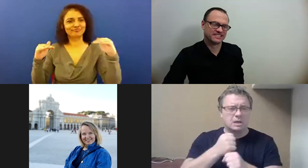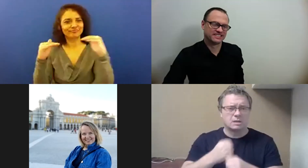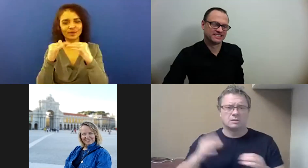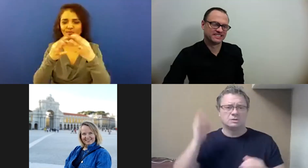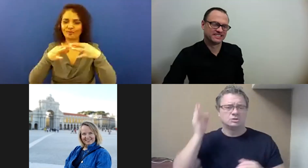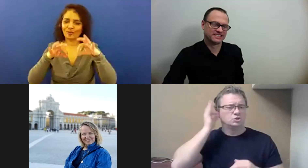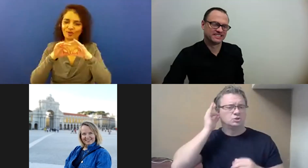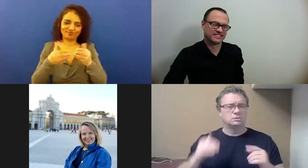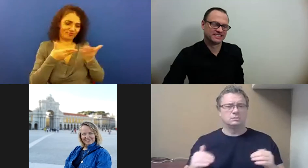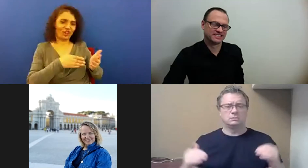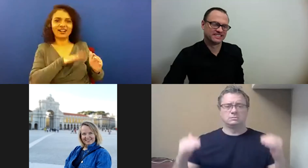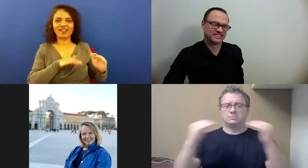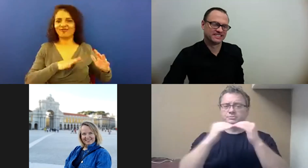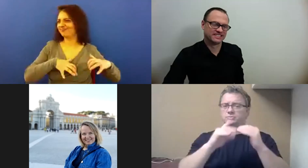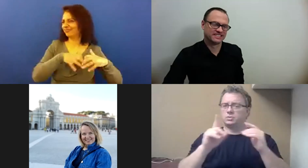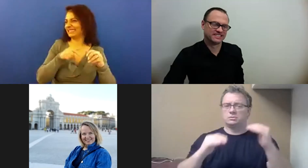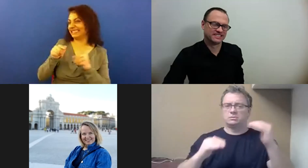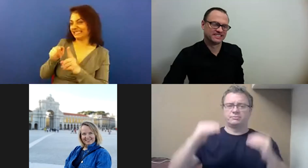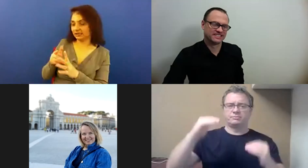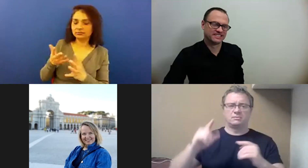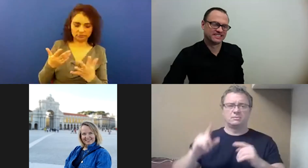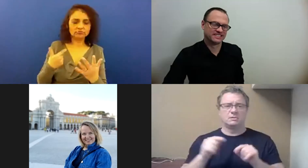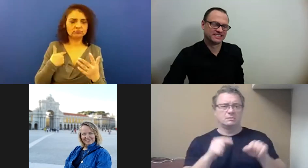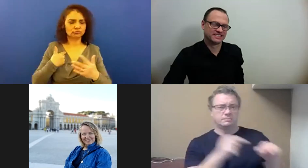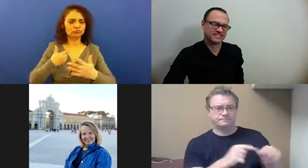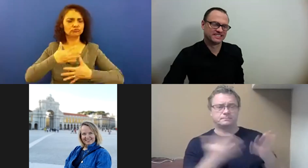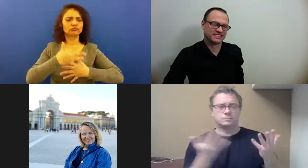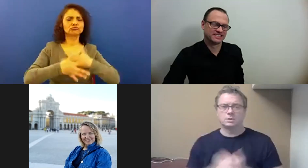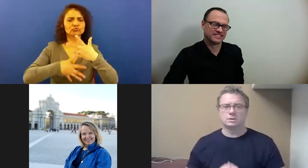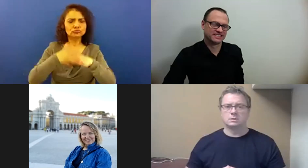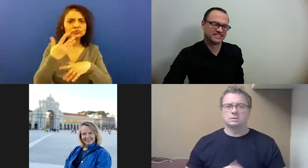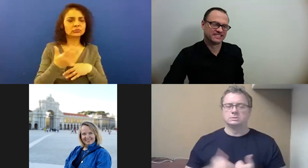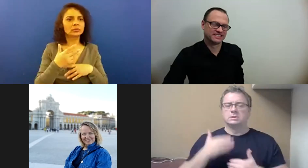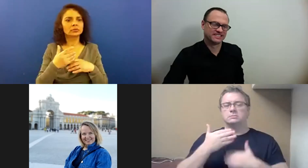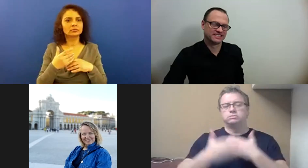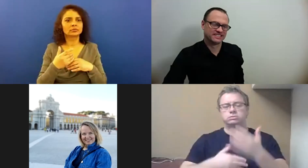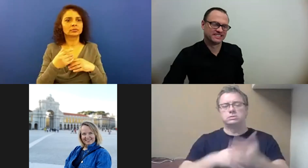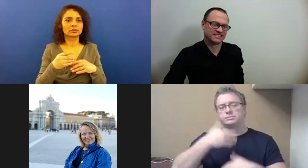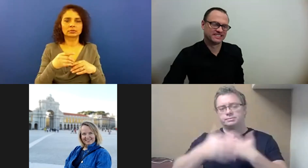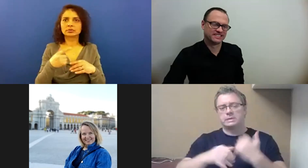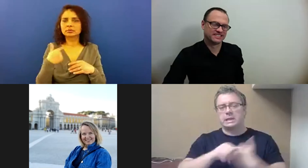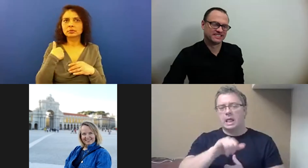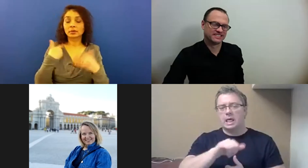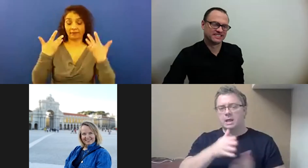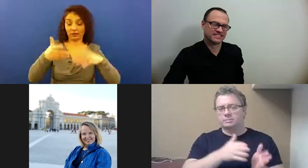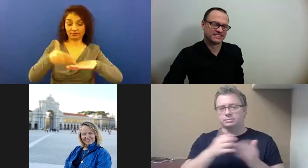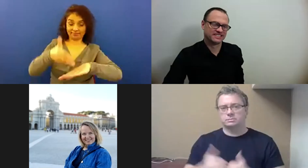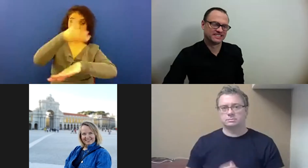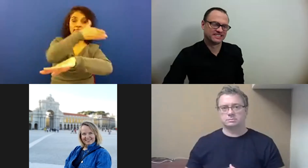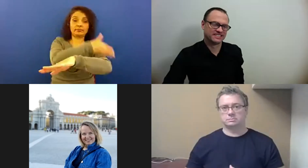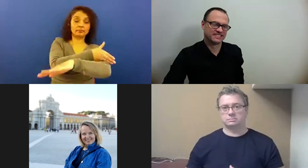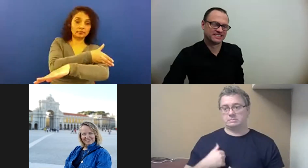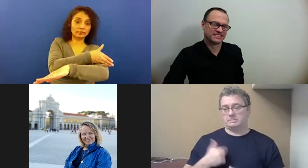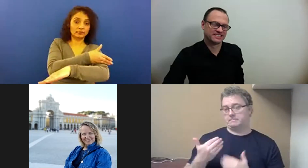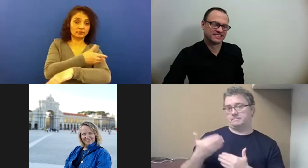So I wanted to establish a deaf Roma association in a positive spirit, where everybody will be equal,